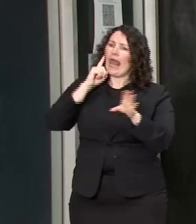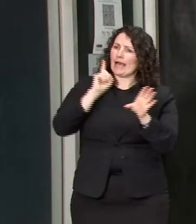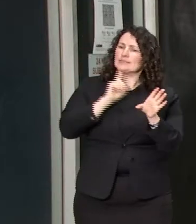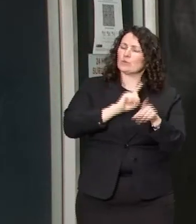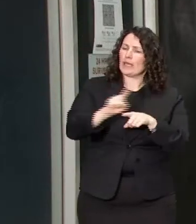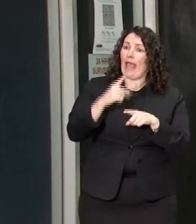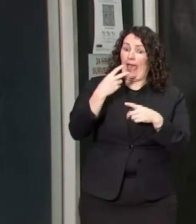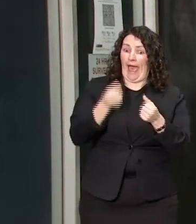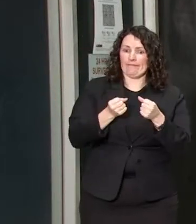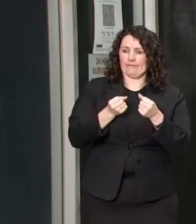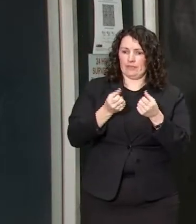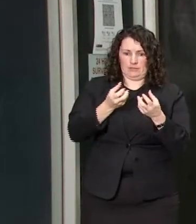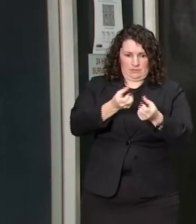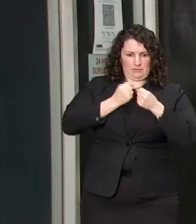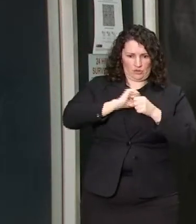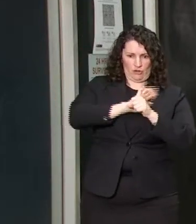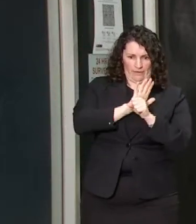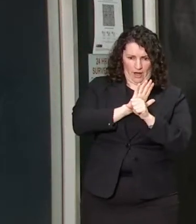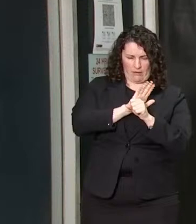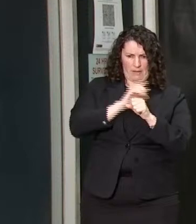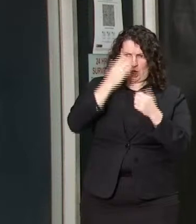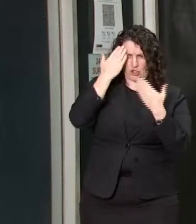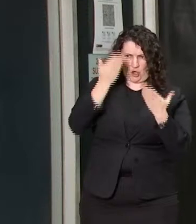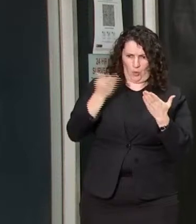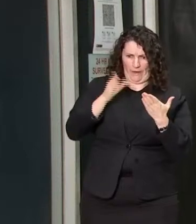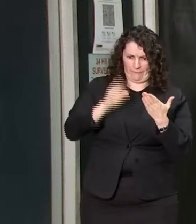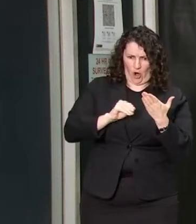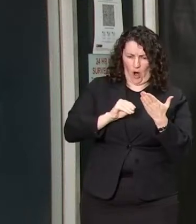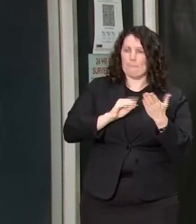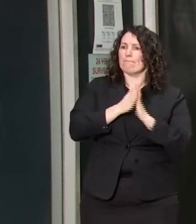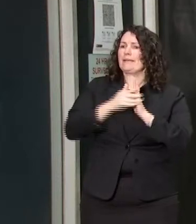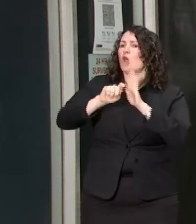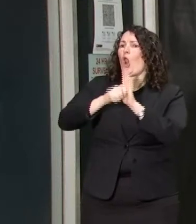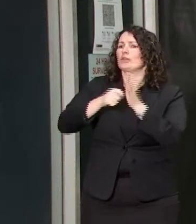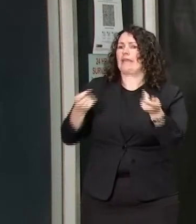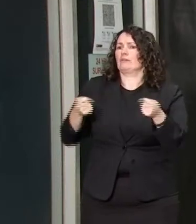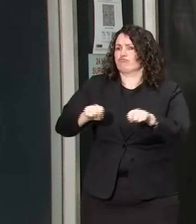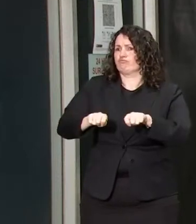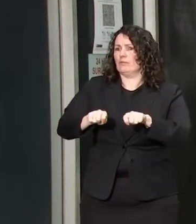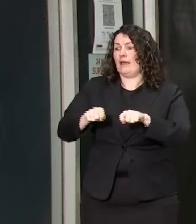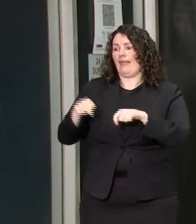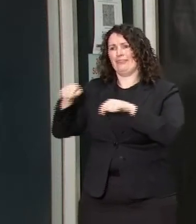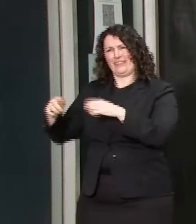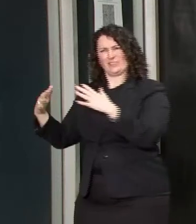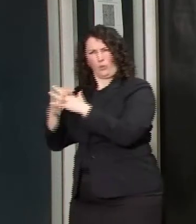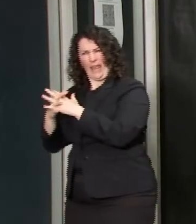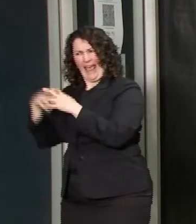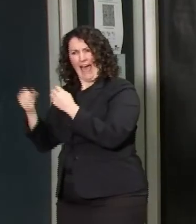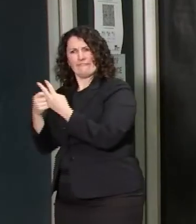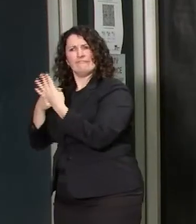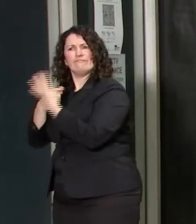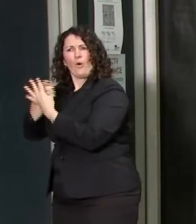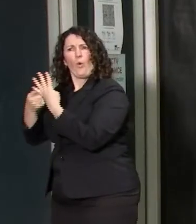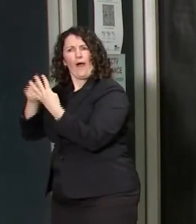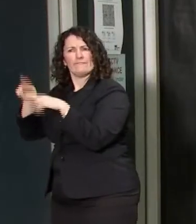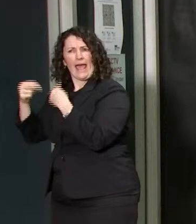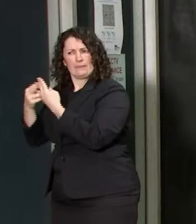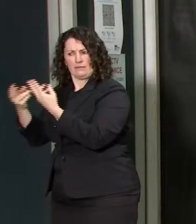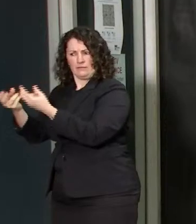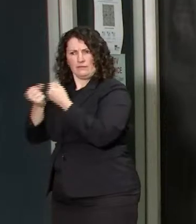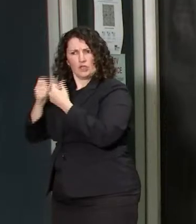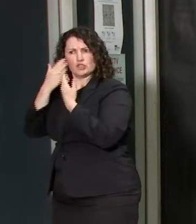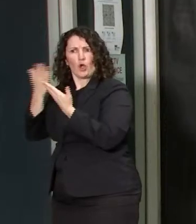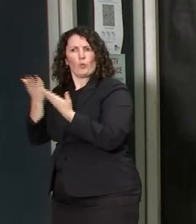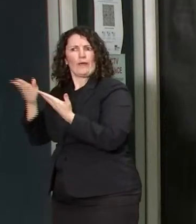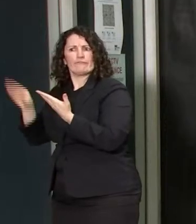explain why that works? Well, certainly we're working through all of the primary close contacts who remain in quarantine. We've seen some mystery cases, and they were